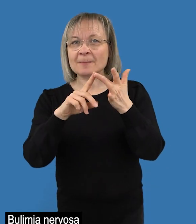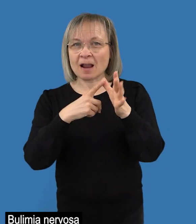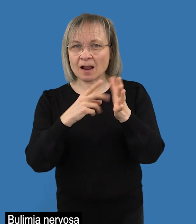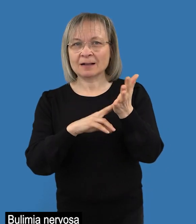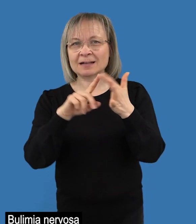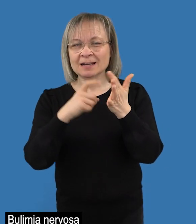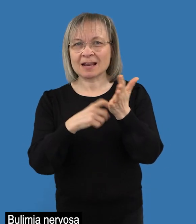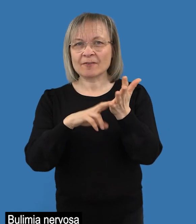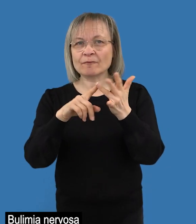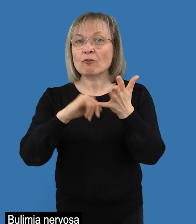Bulimia nervosa.